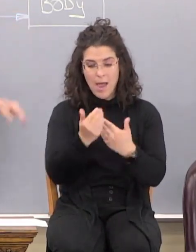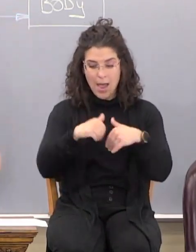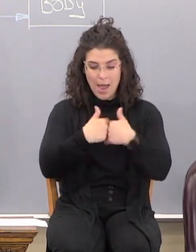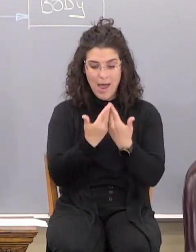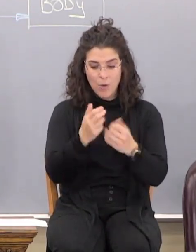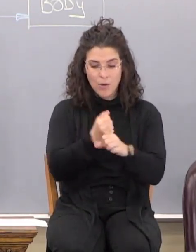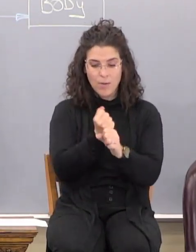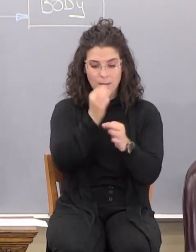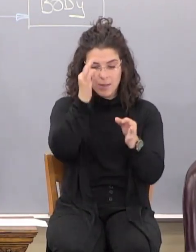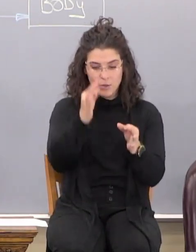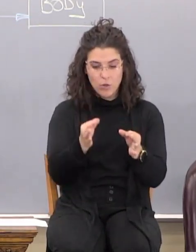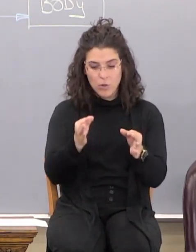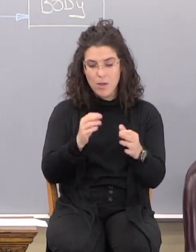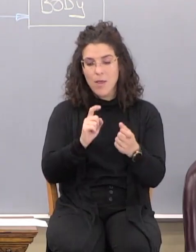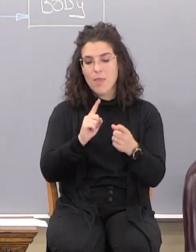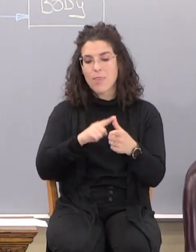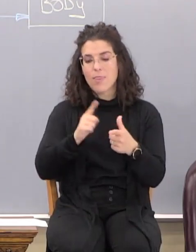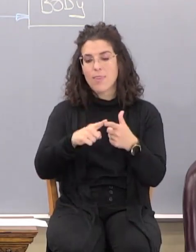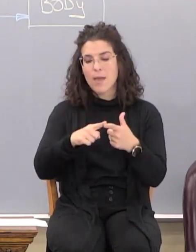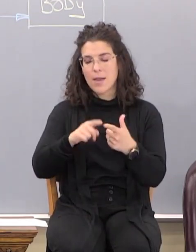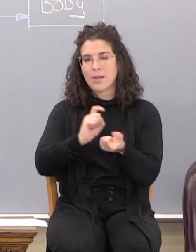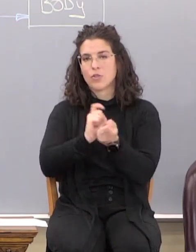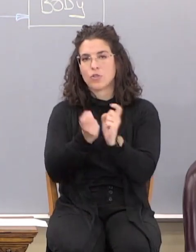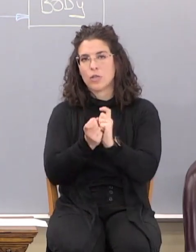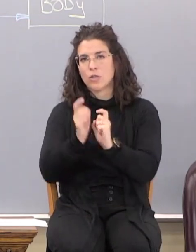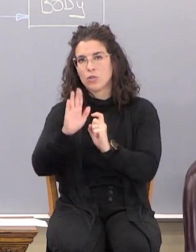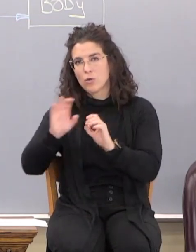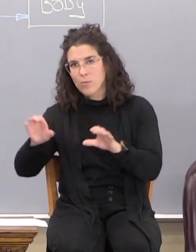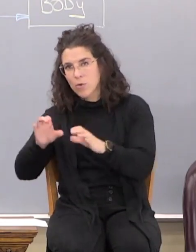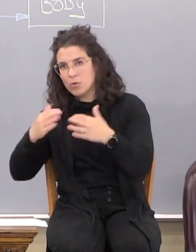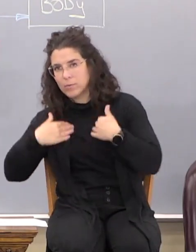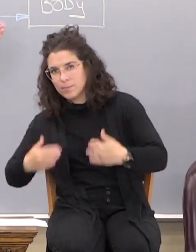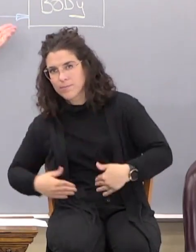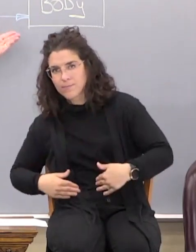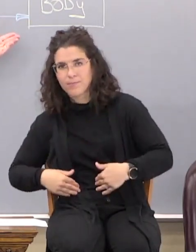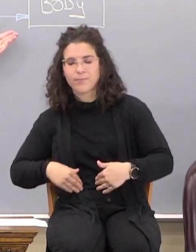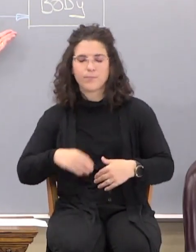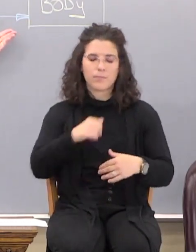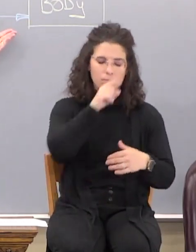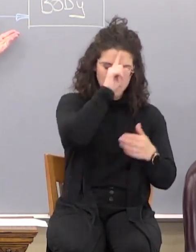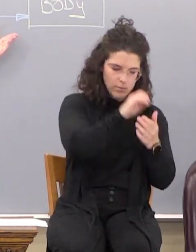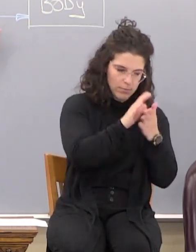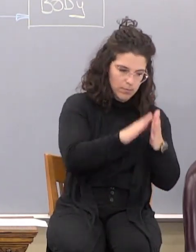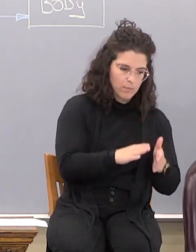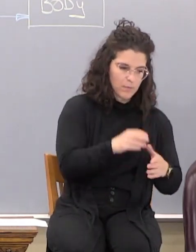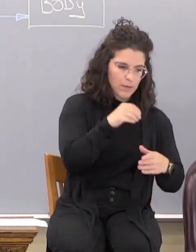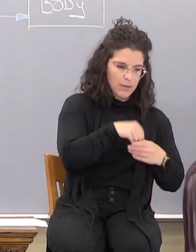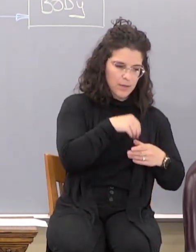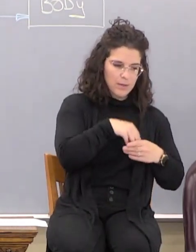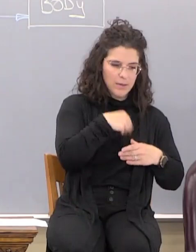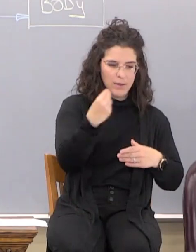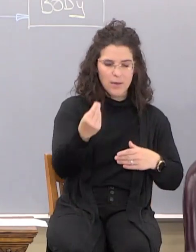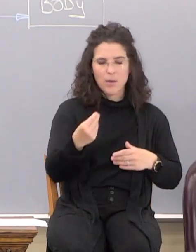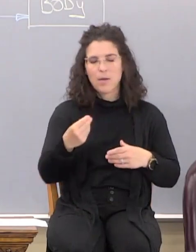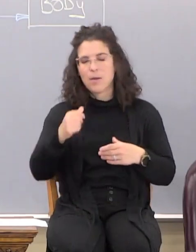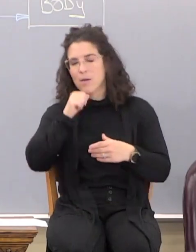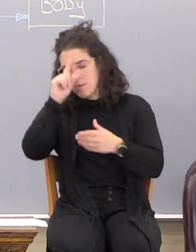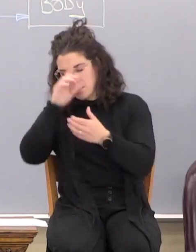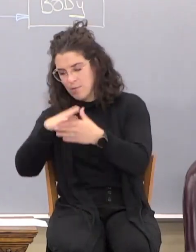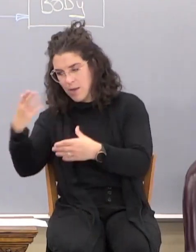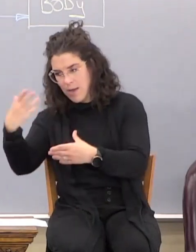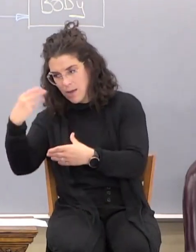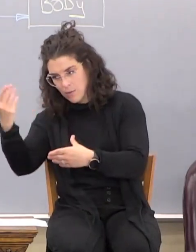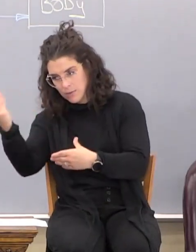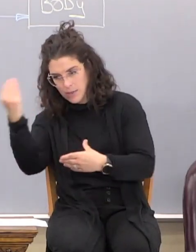emotions and functions your body. For a believer, you function inside out. For the unbeliever, Adam and Eve, you function outside in.